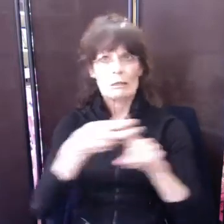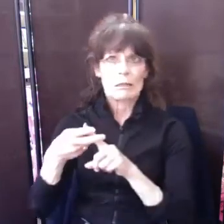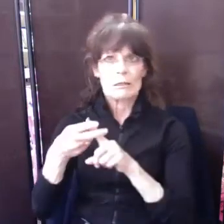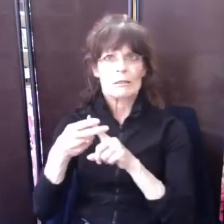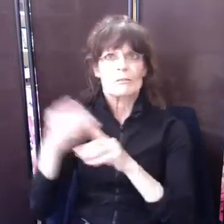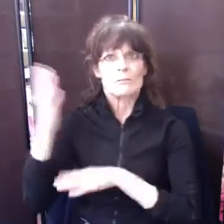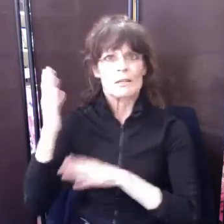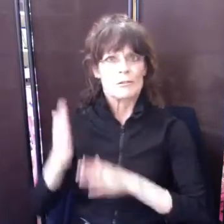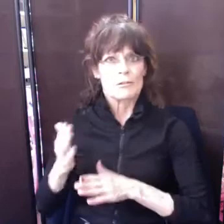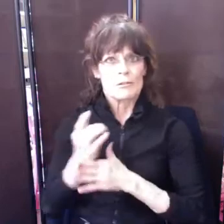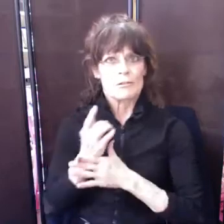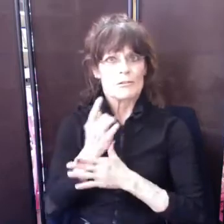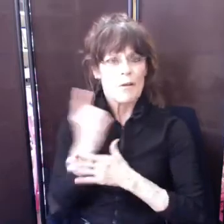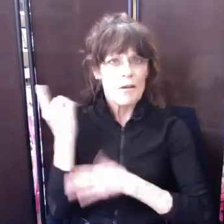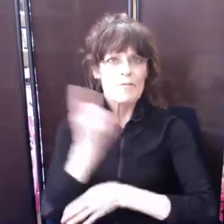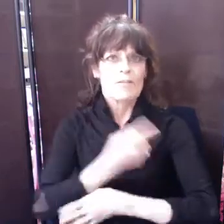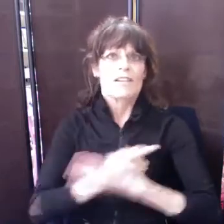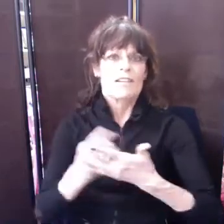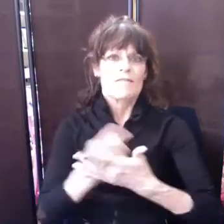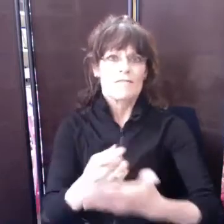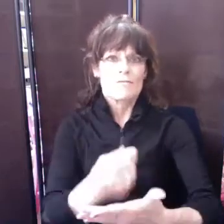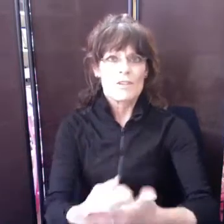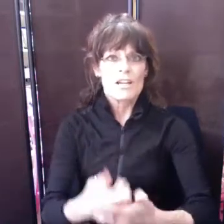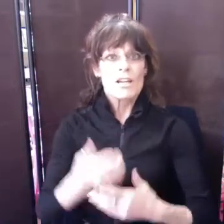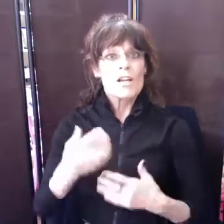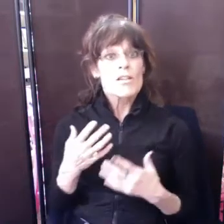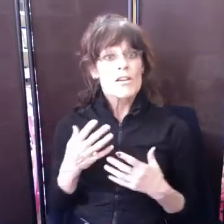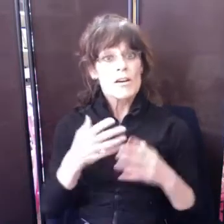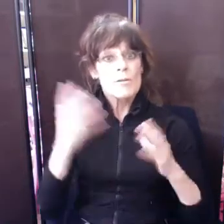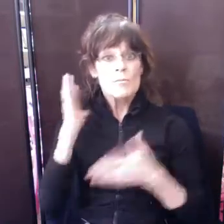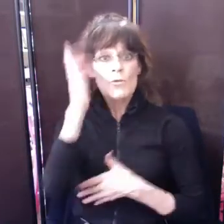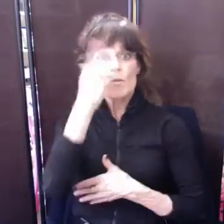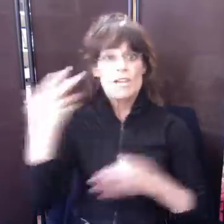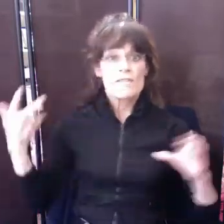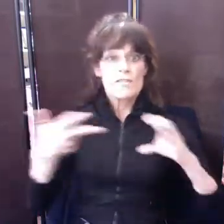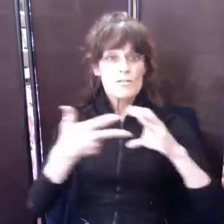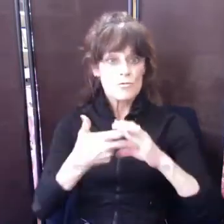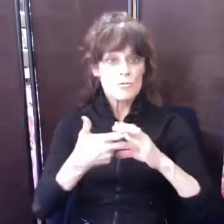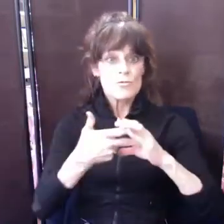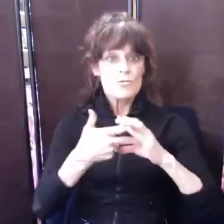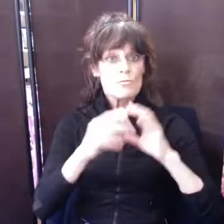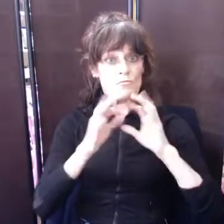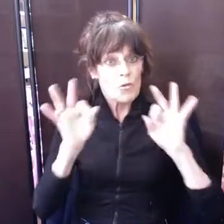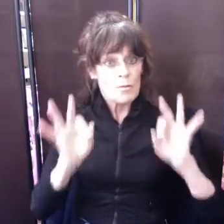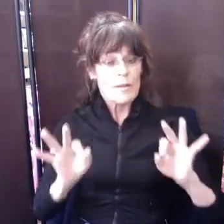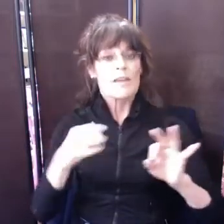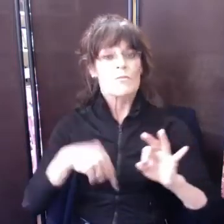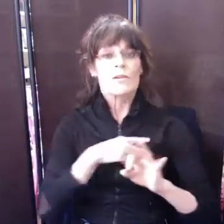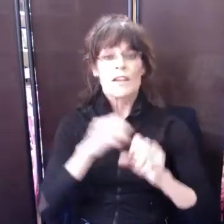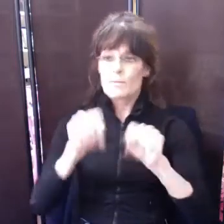But, you know, the beauty of the Zoom format is that, you know, we're able to experience speakers from everywhere